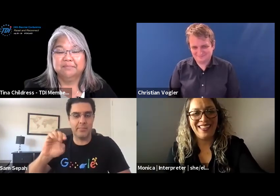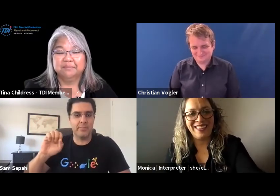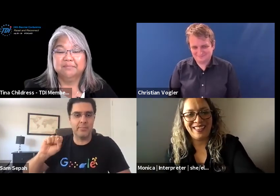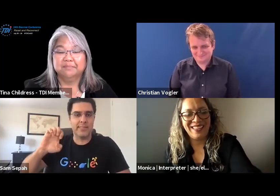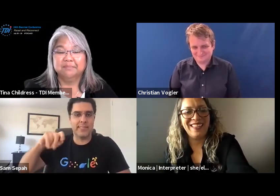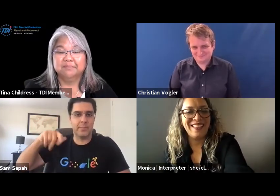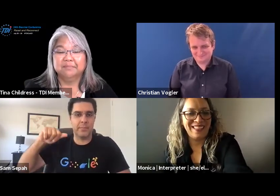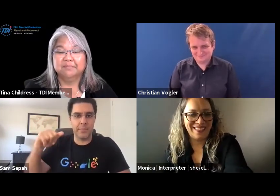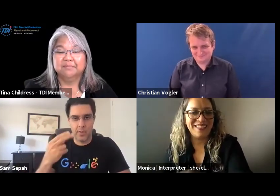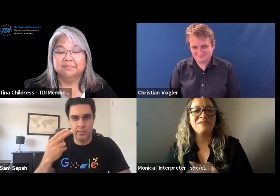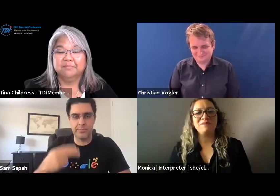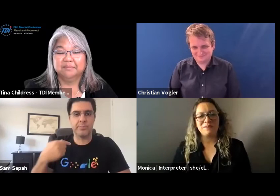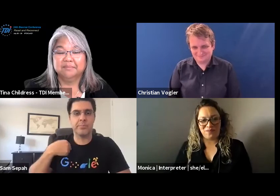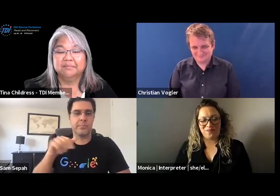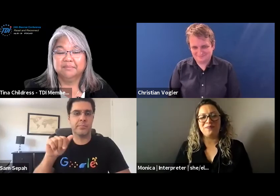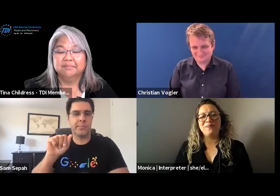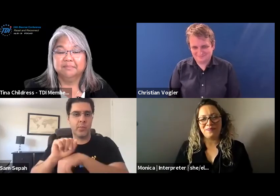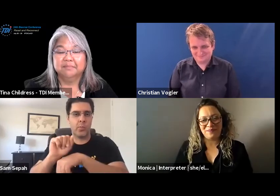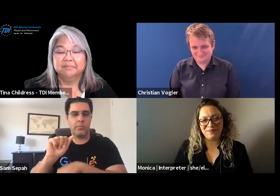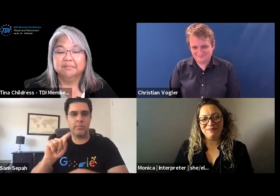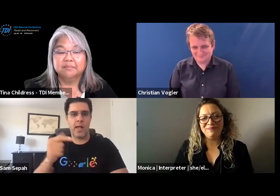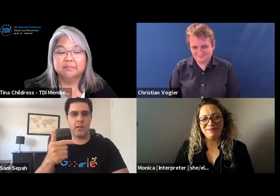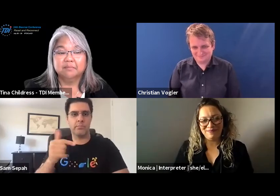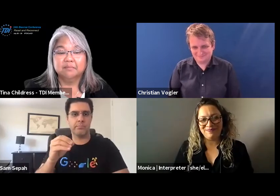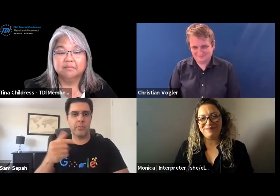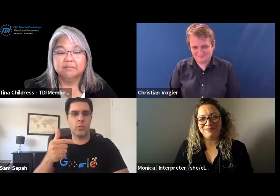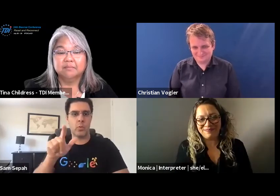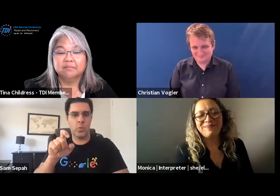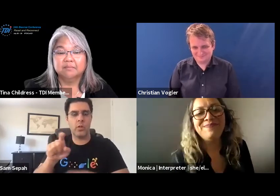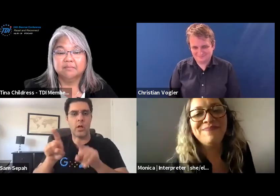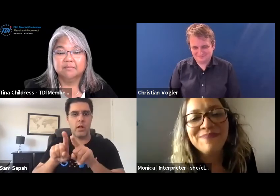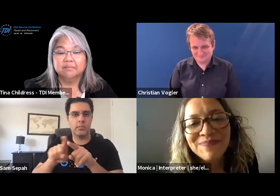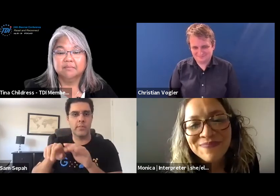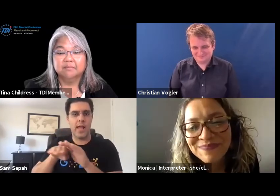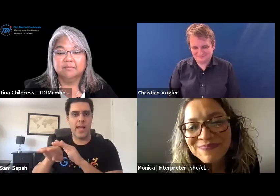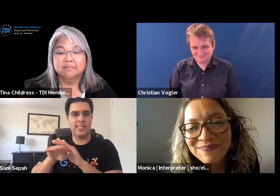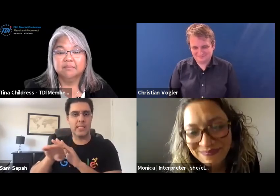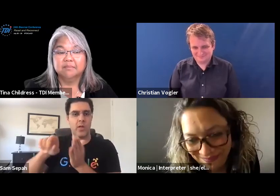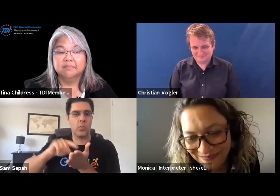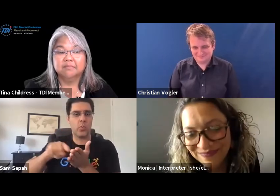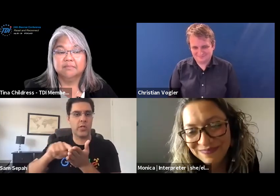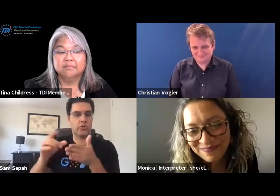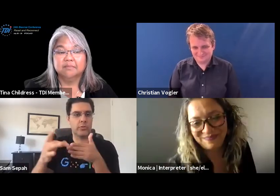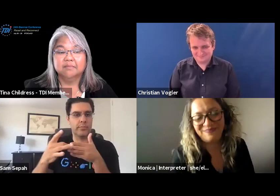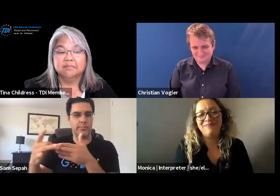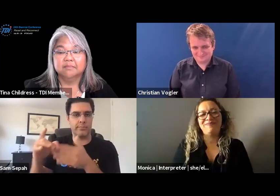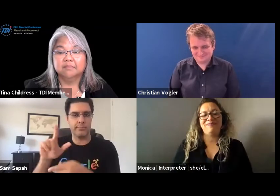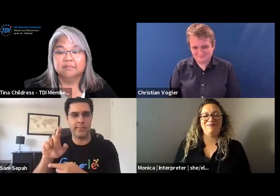I am Sam Sepah, and I work at Google as an access